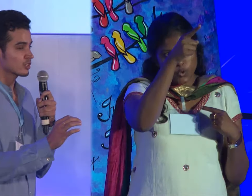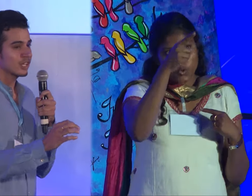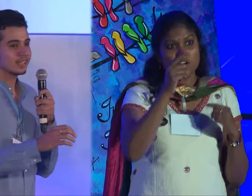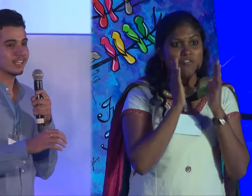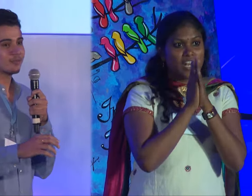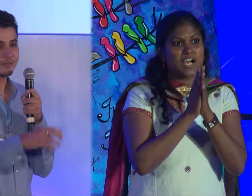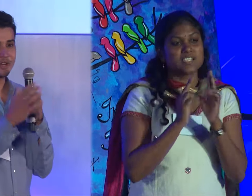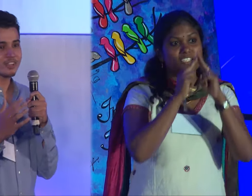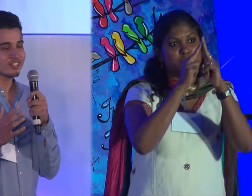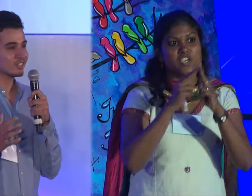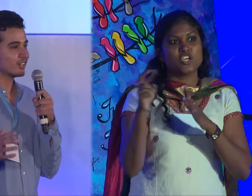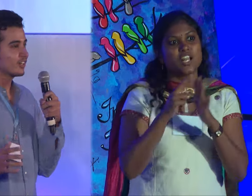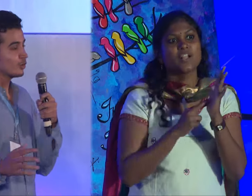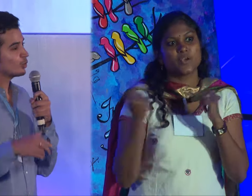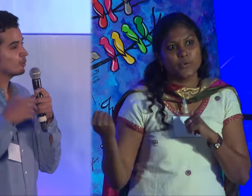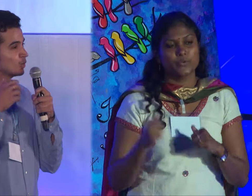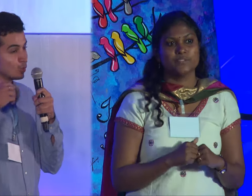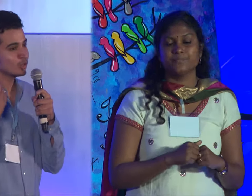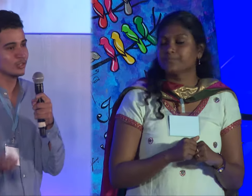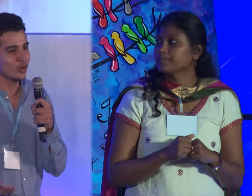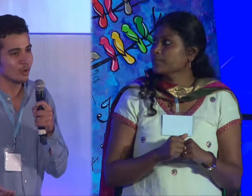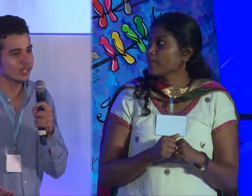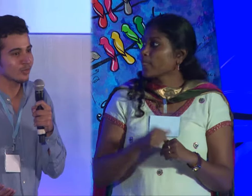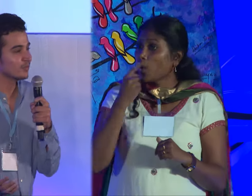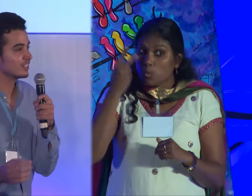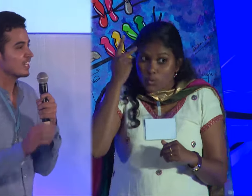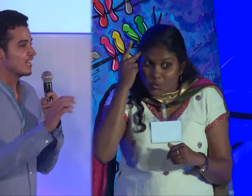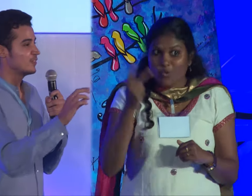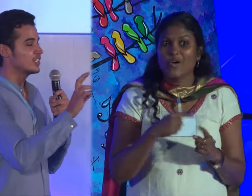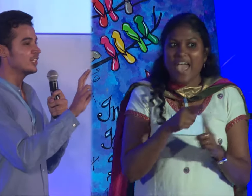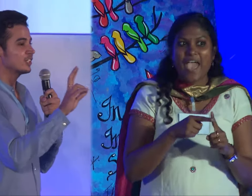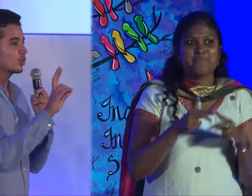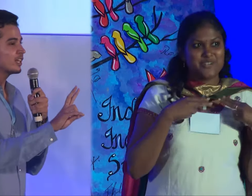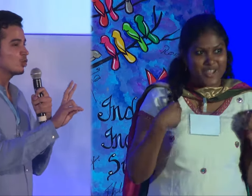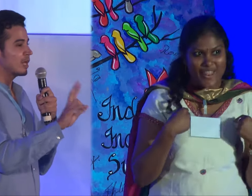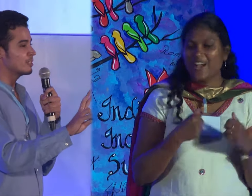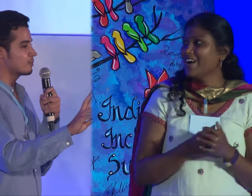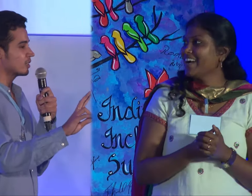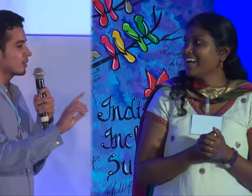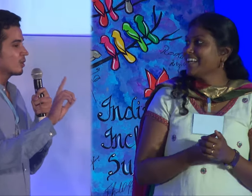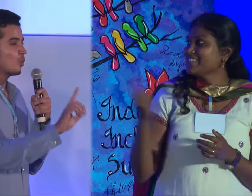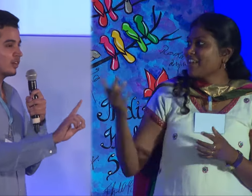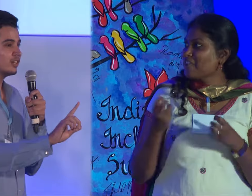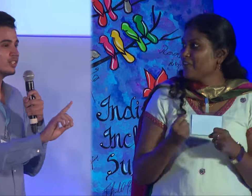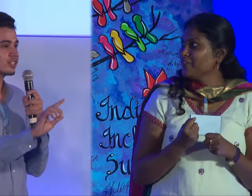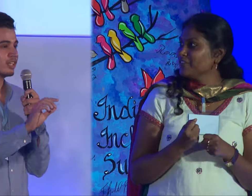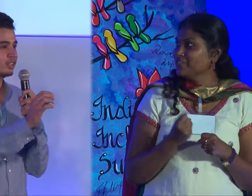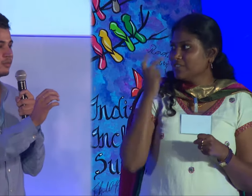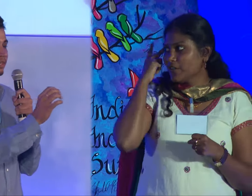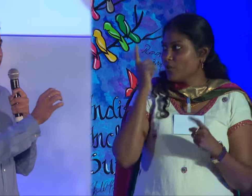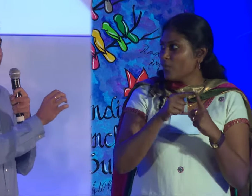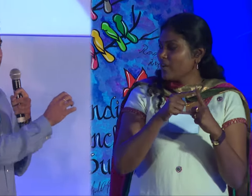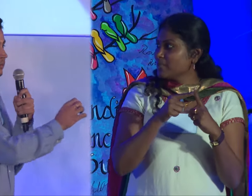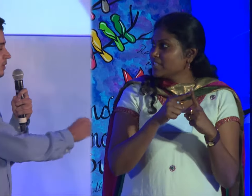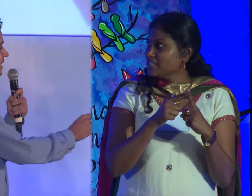specific provisions. There might be lawyers here who would know more than me, but we're really looking at 2 baby steps here. One is